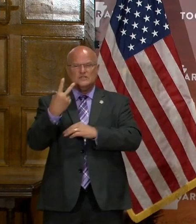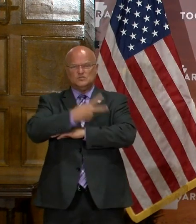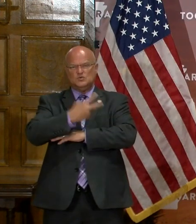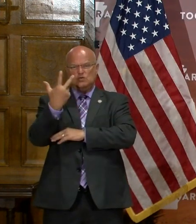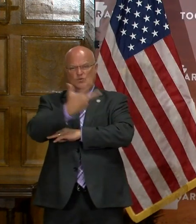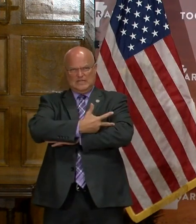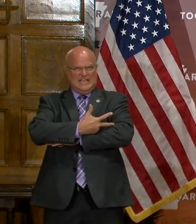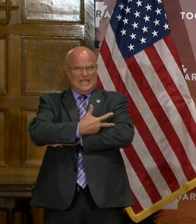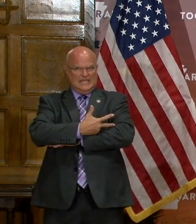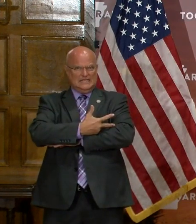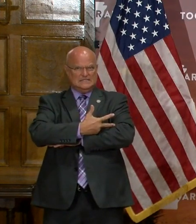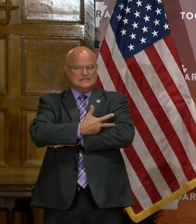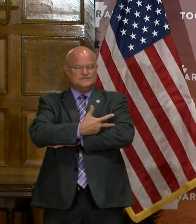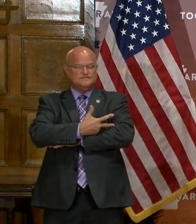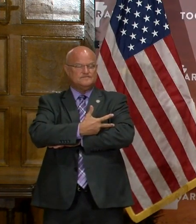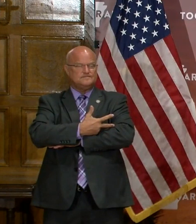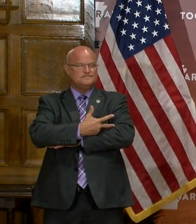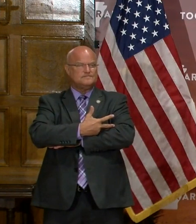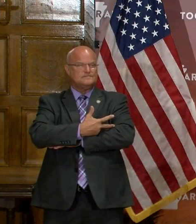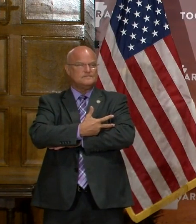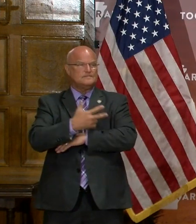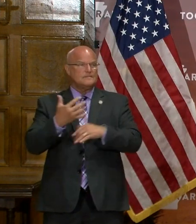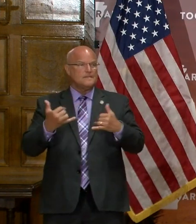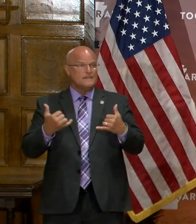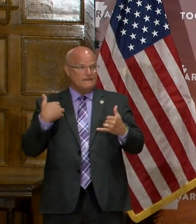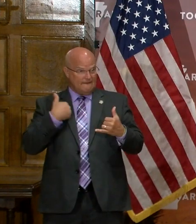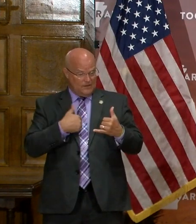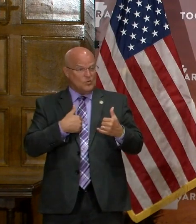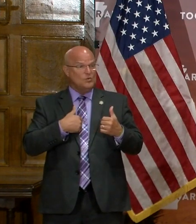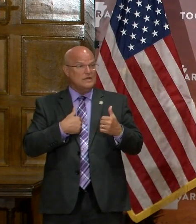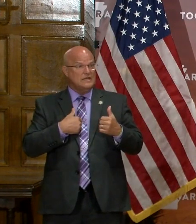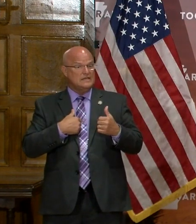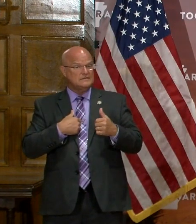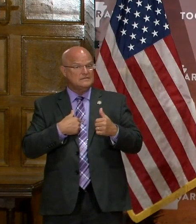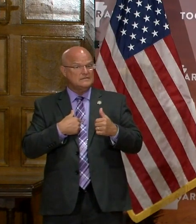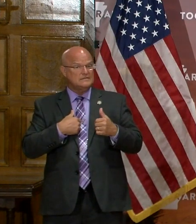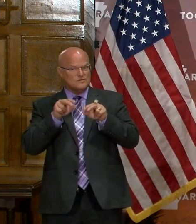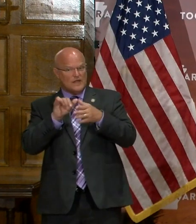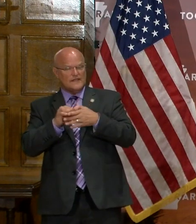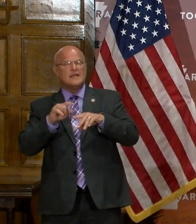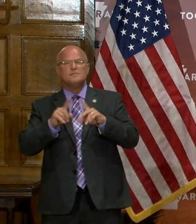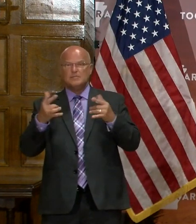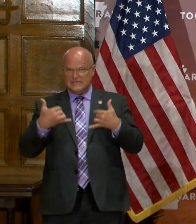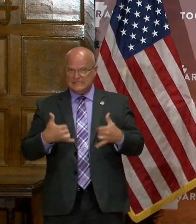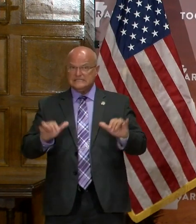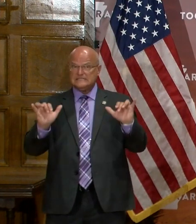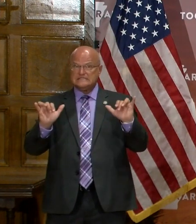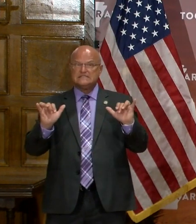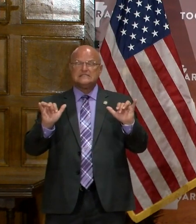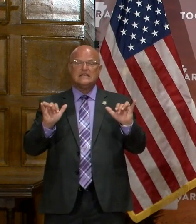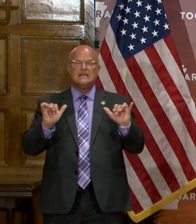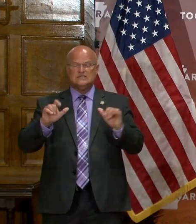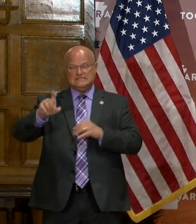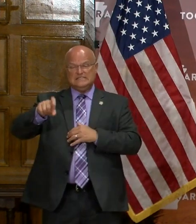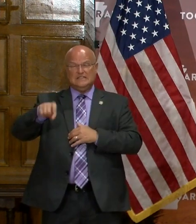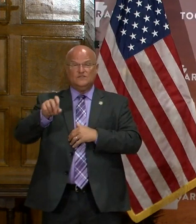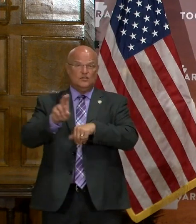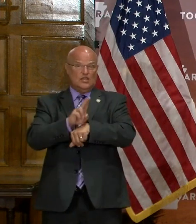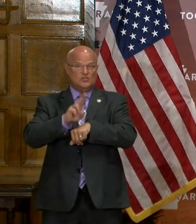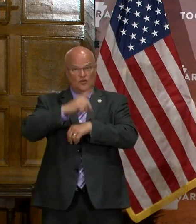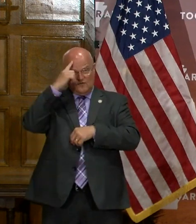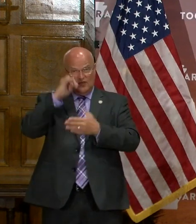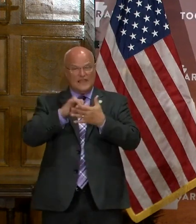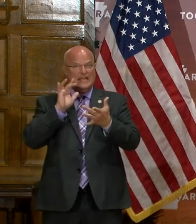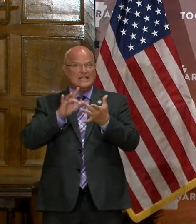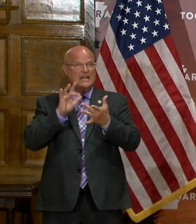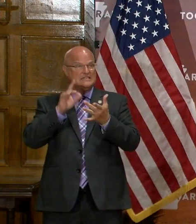or 3 days time frame. Now, we're going to continue to watch that, but it's still very meaningful and useful for